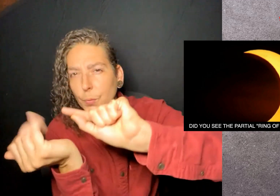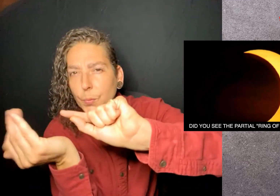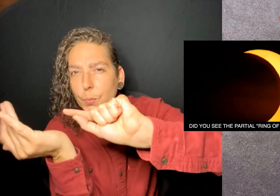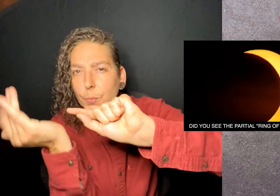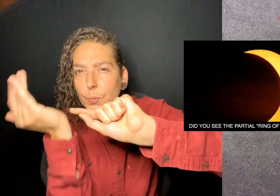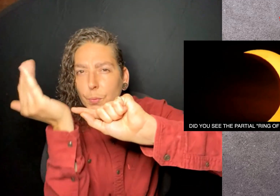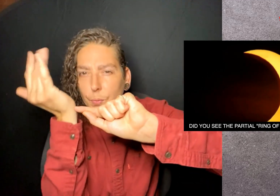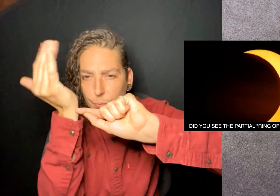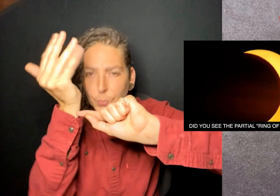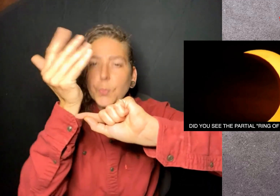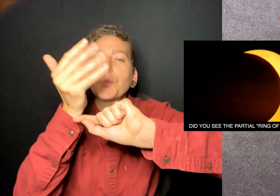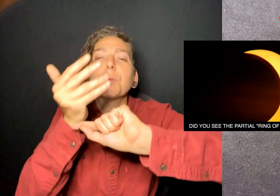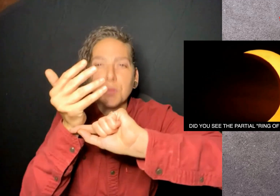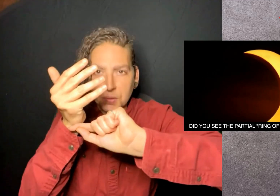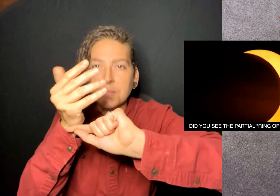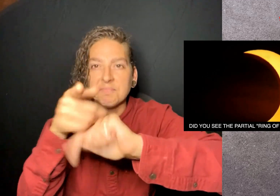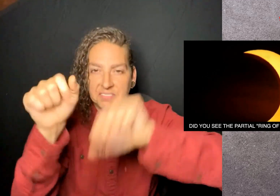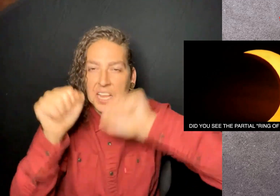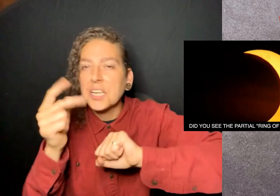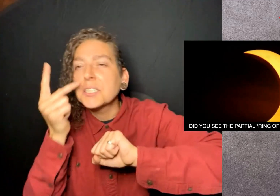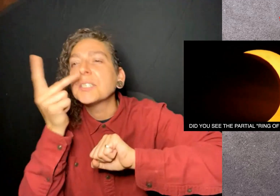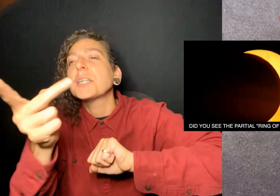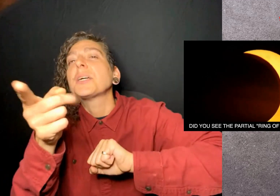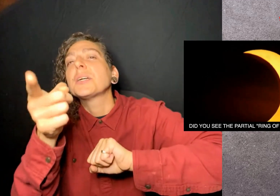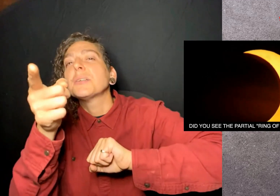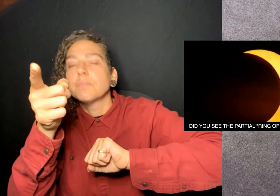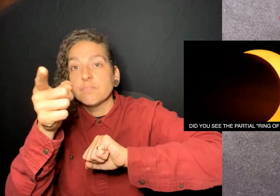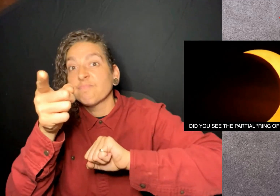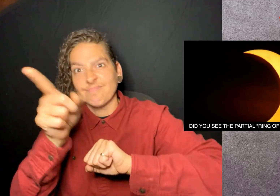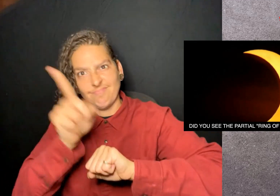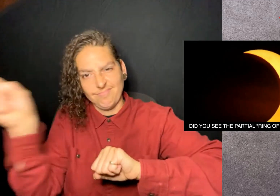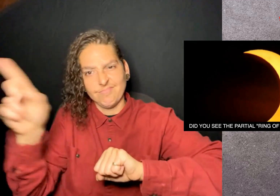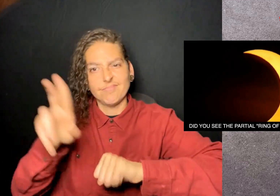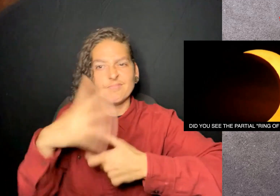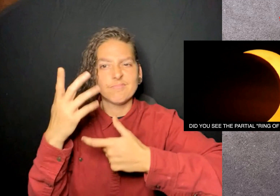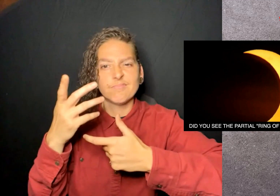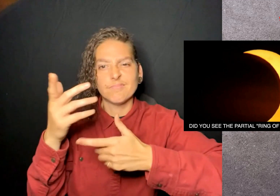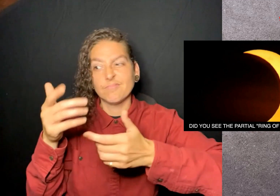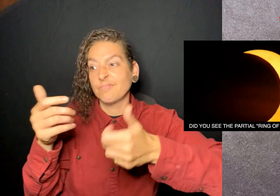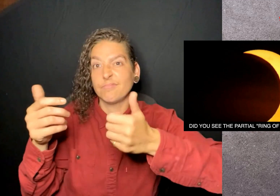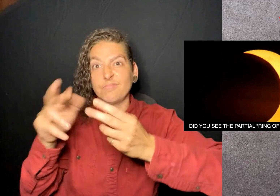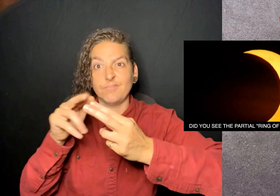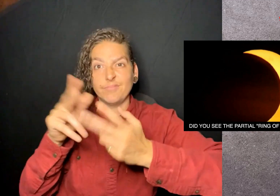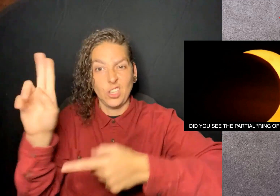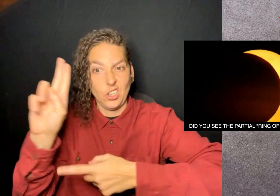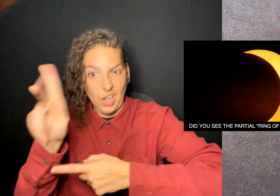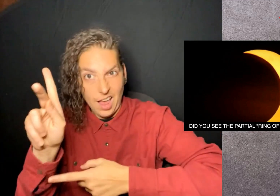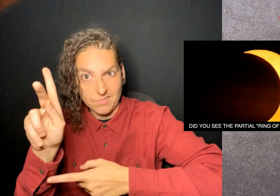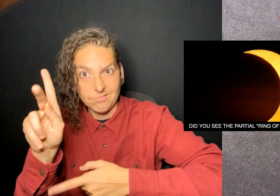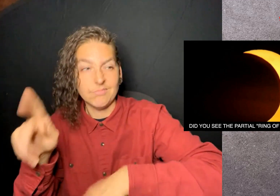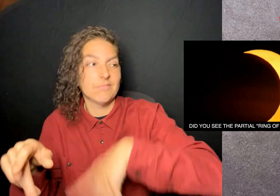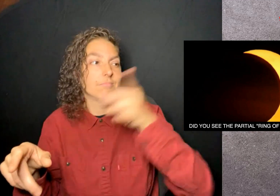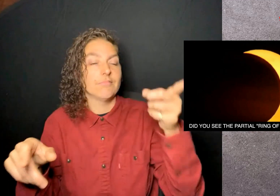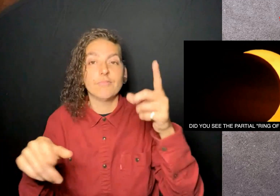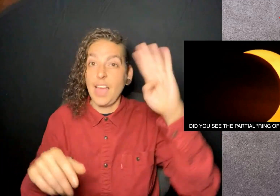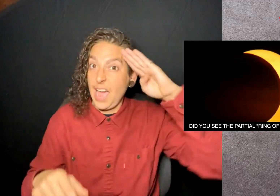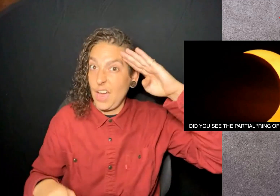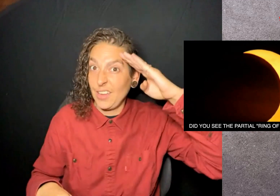a fingernail-shaped shadow partially covers the sun from countries like the United